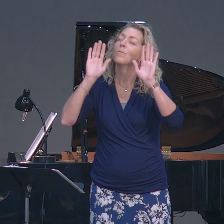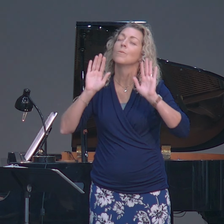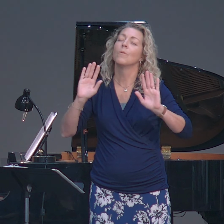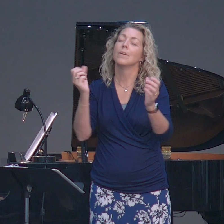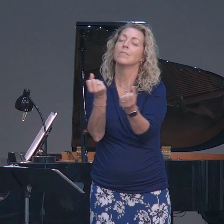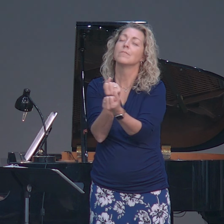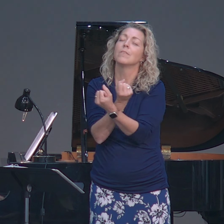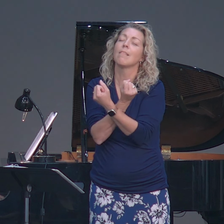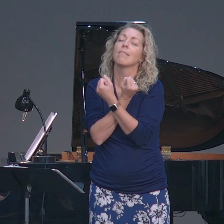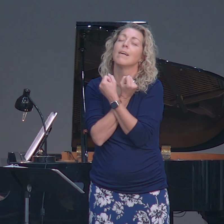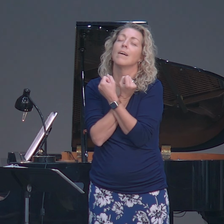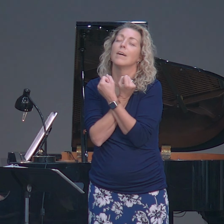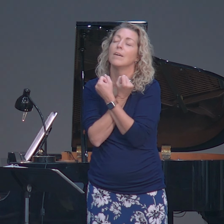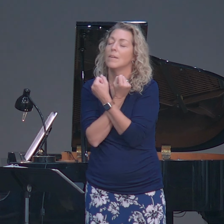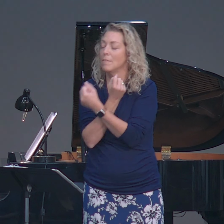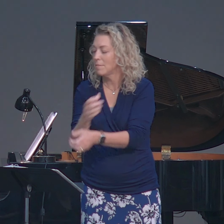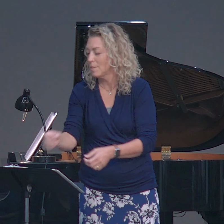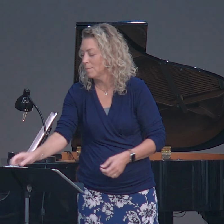help, what